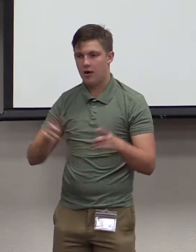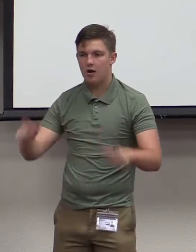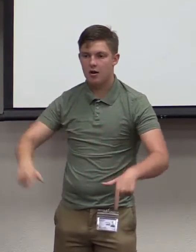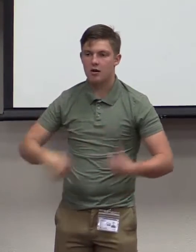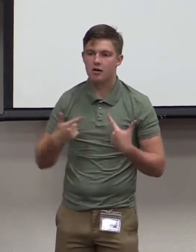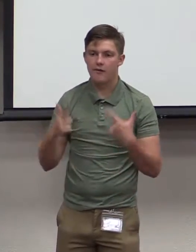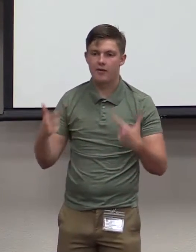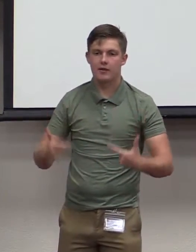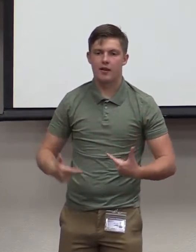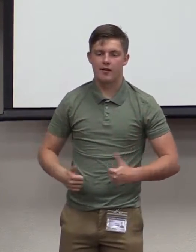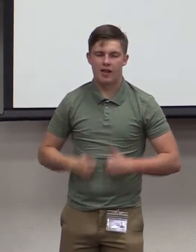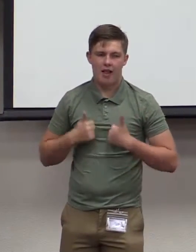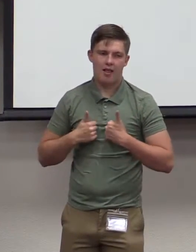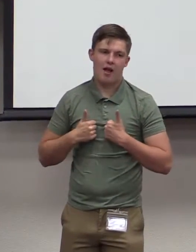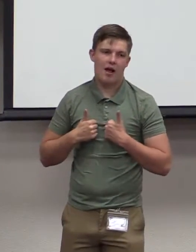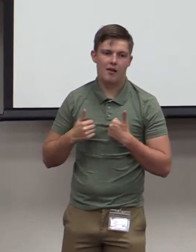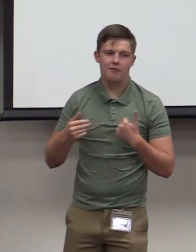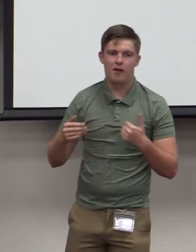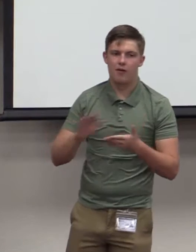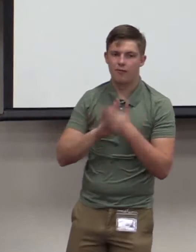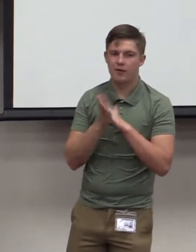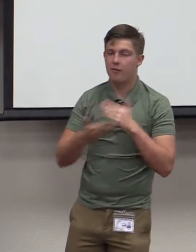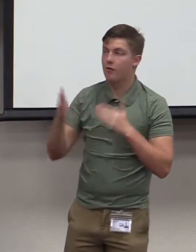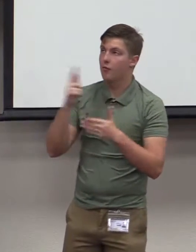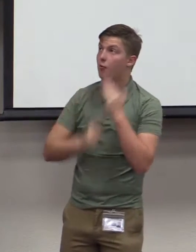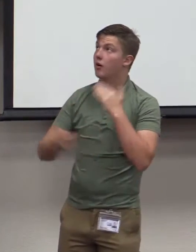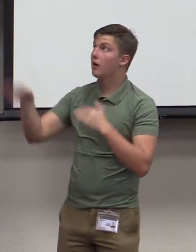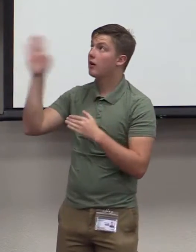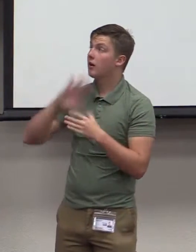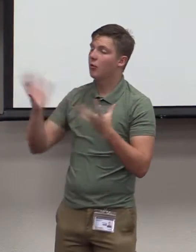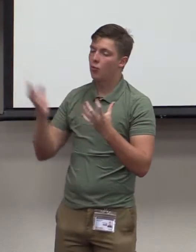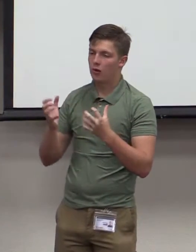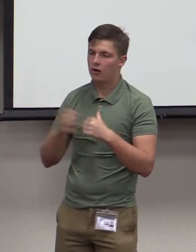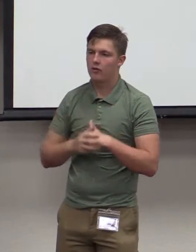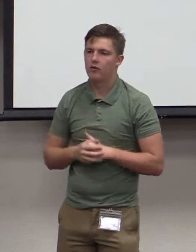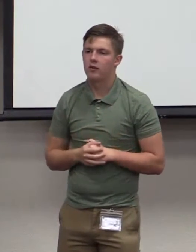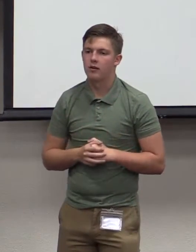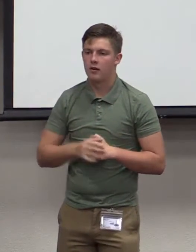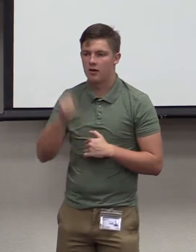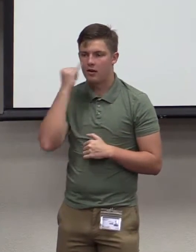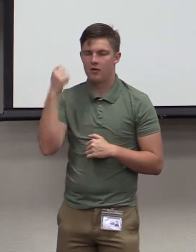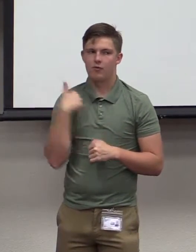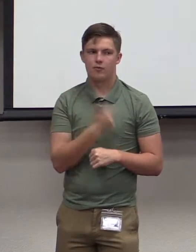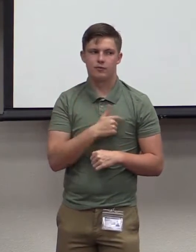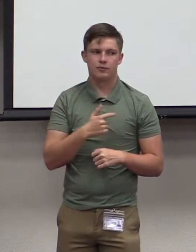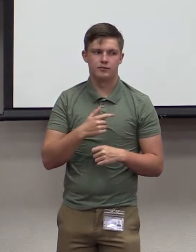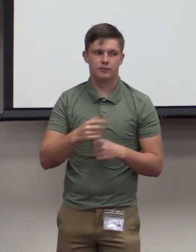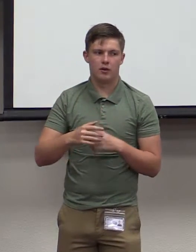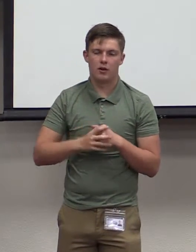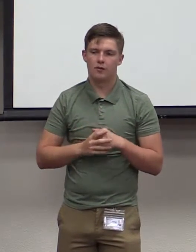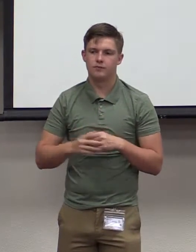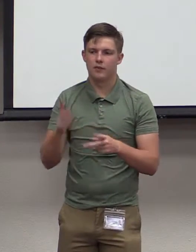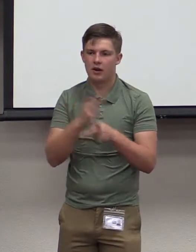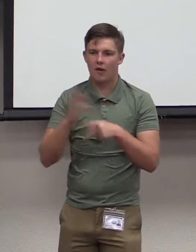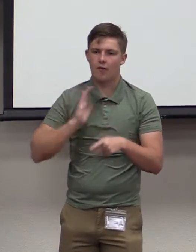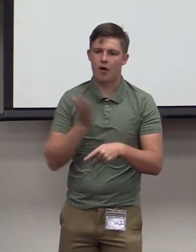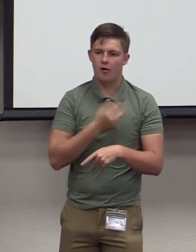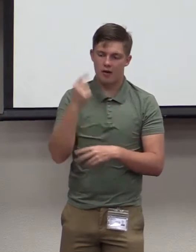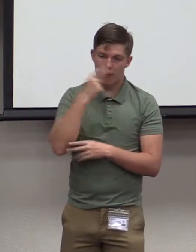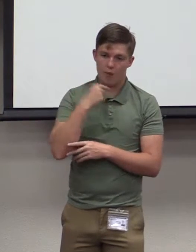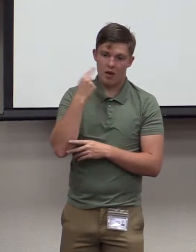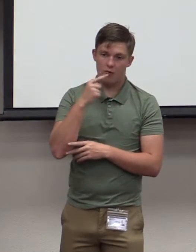living this life that is becoming what God says we need to do, if we'll watch our mouths, we will learn to be